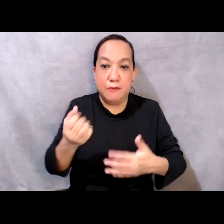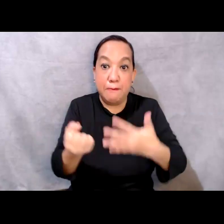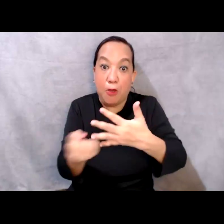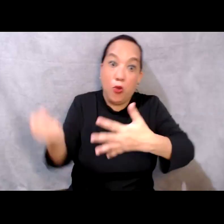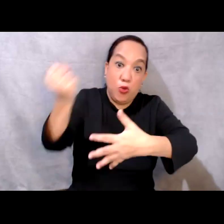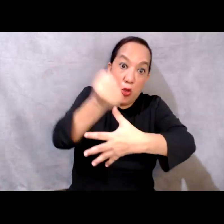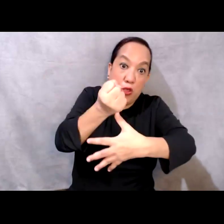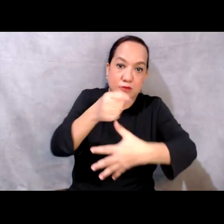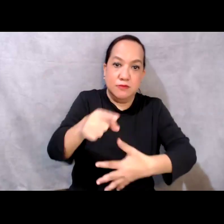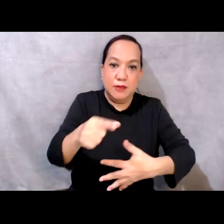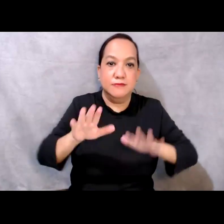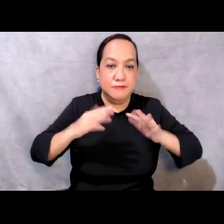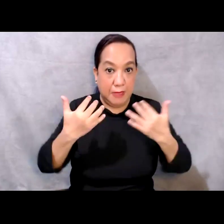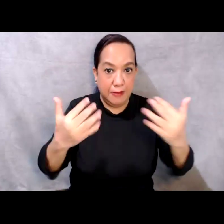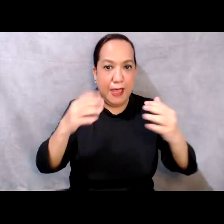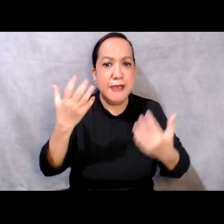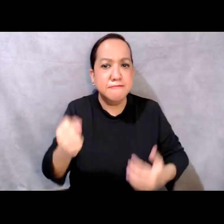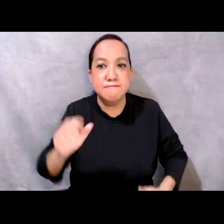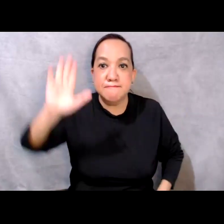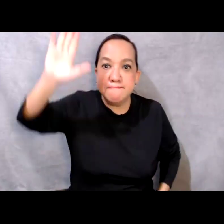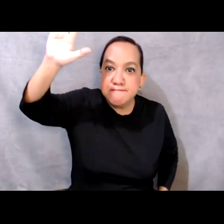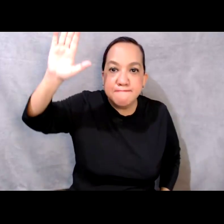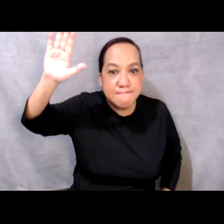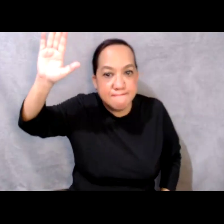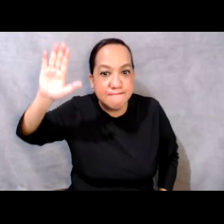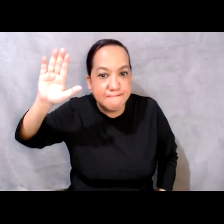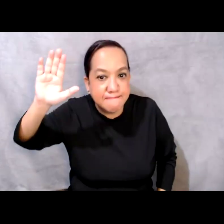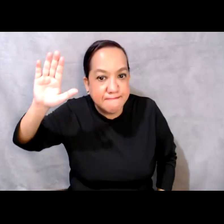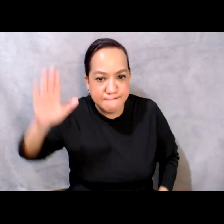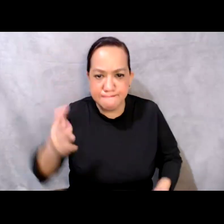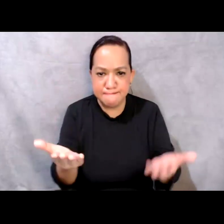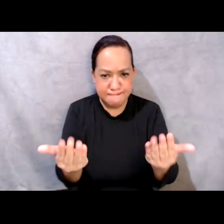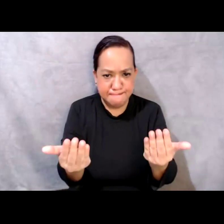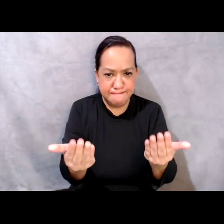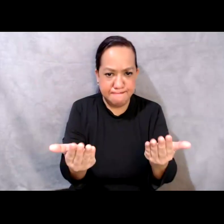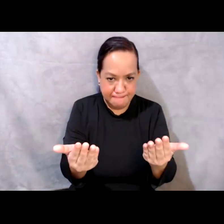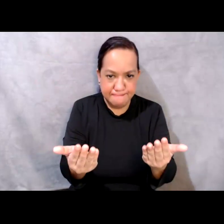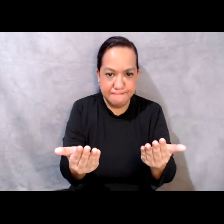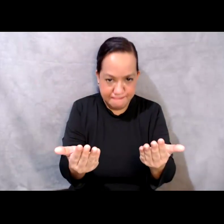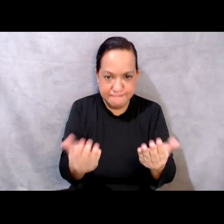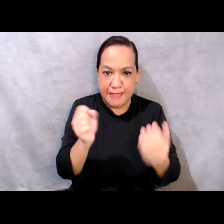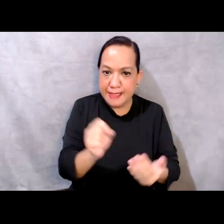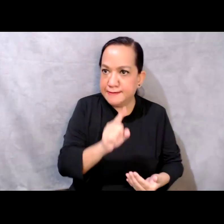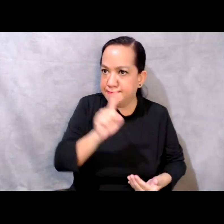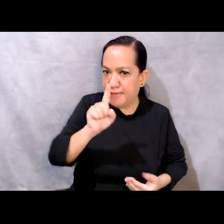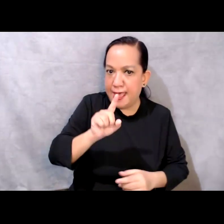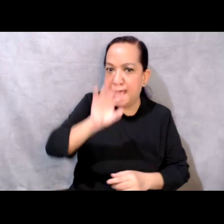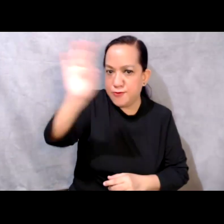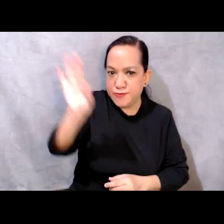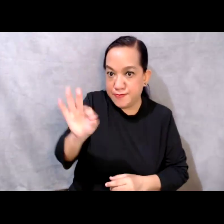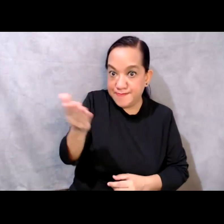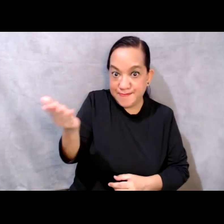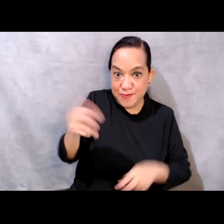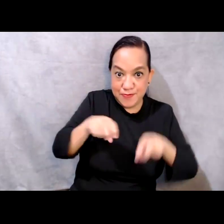hand and someone will come to you with a mic. And just to say, we request that you limit it to